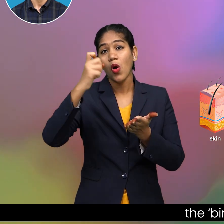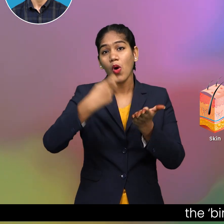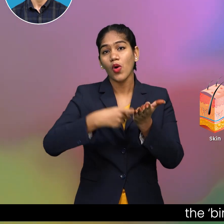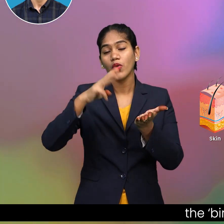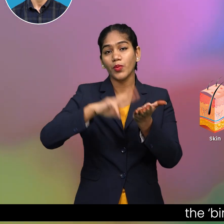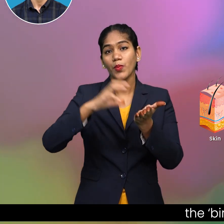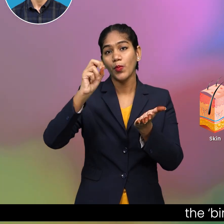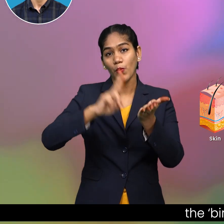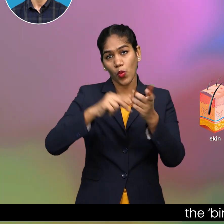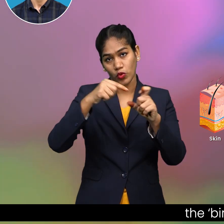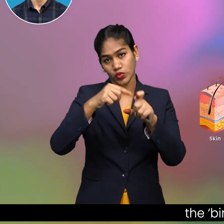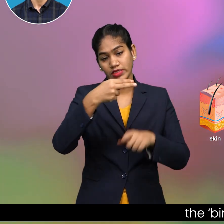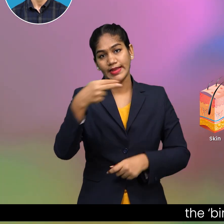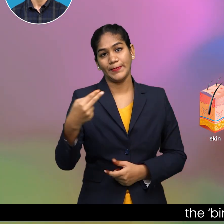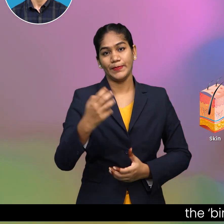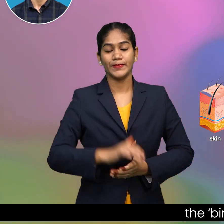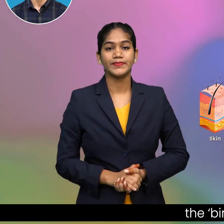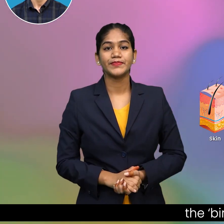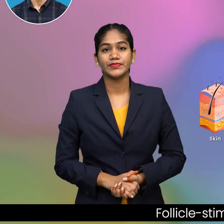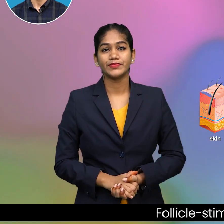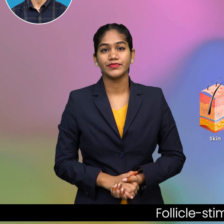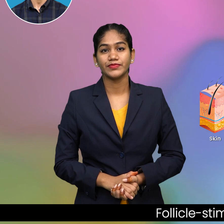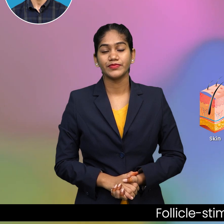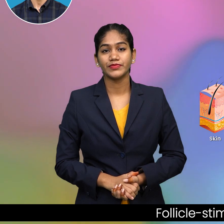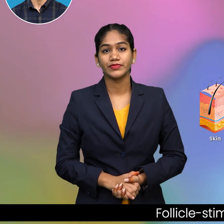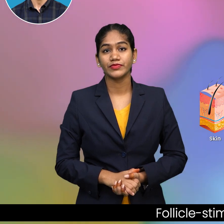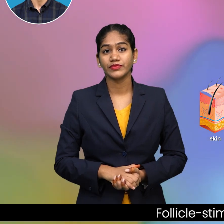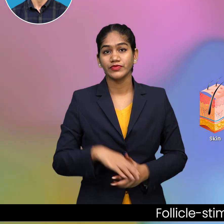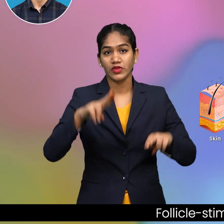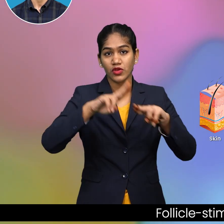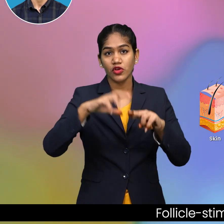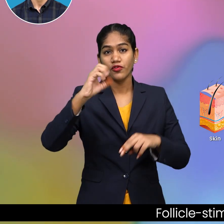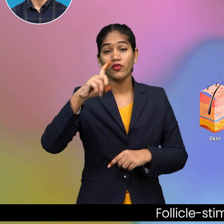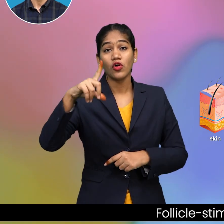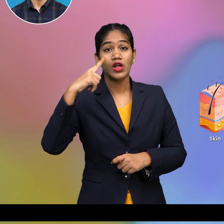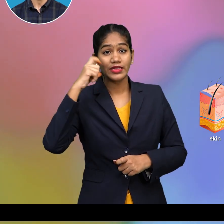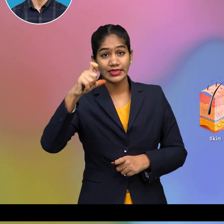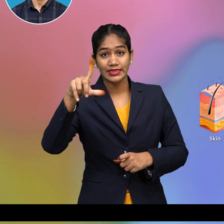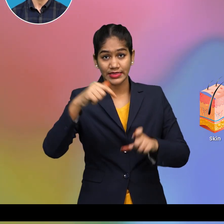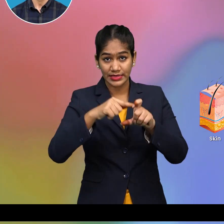Follicle stimulating hormone,